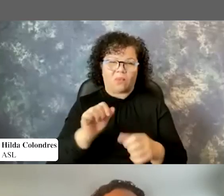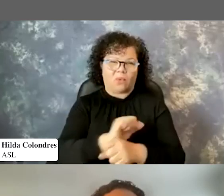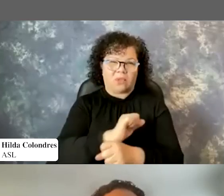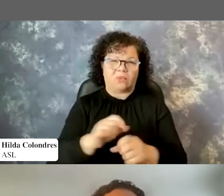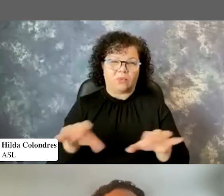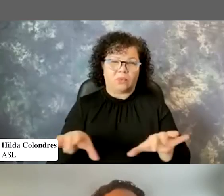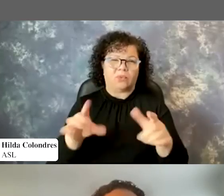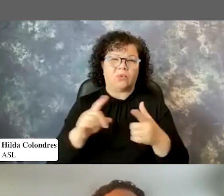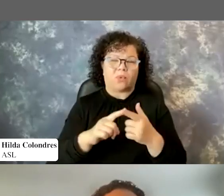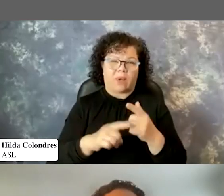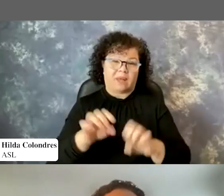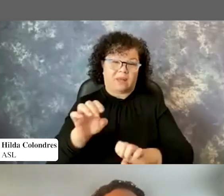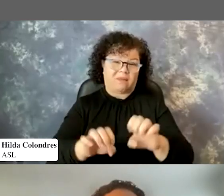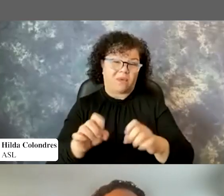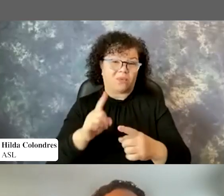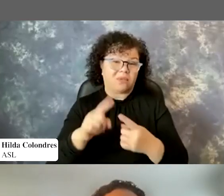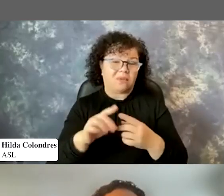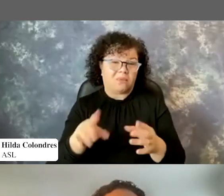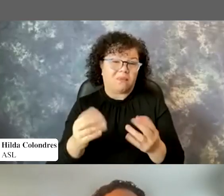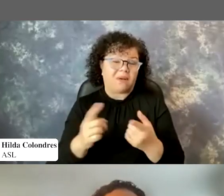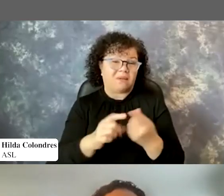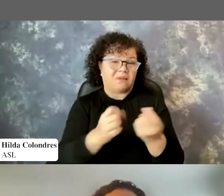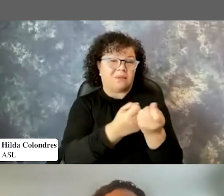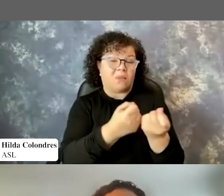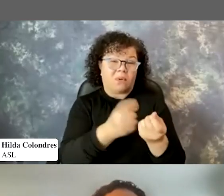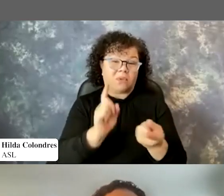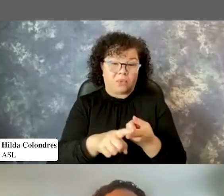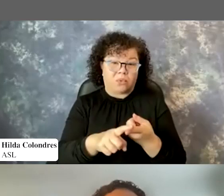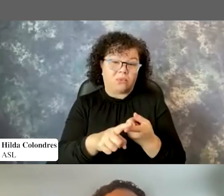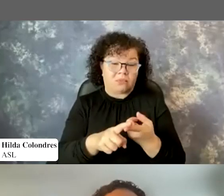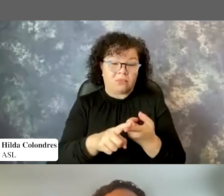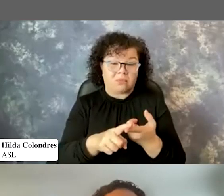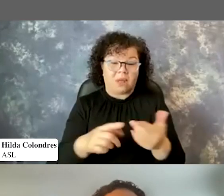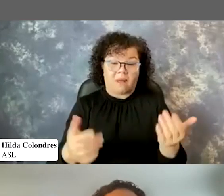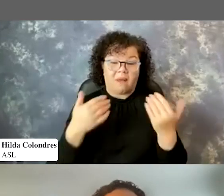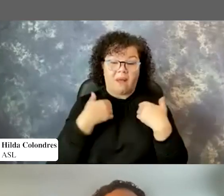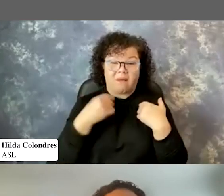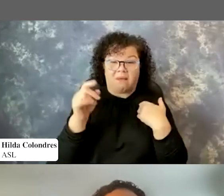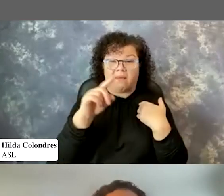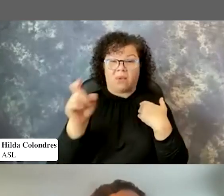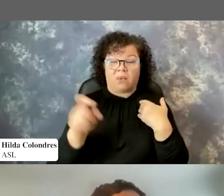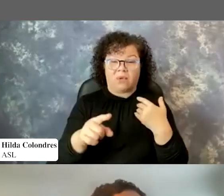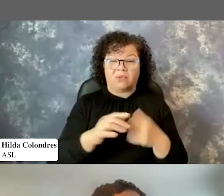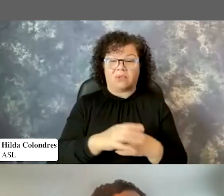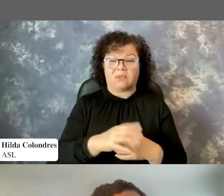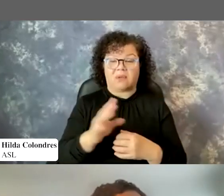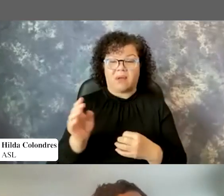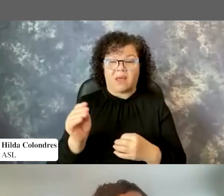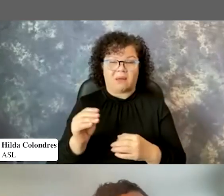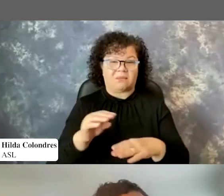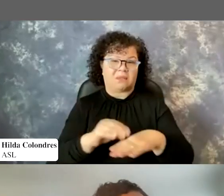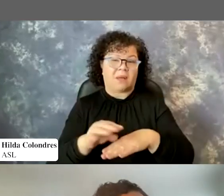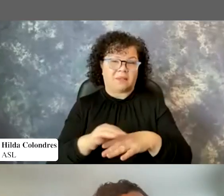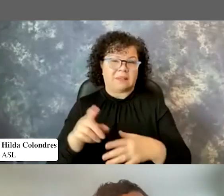support to be able to really have the questions and the